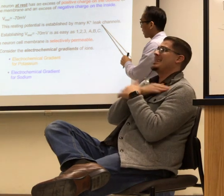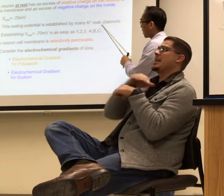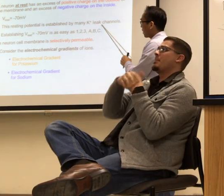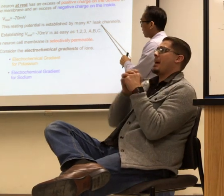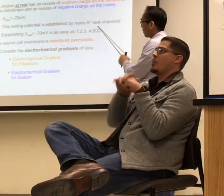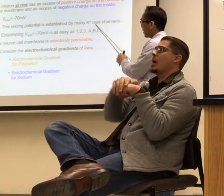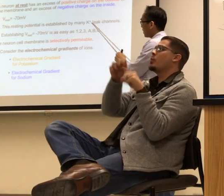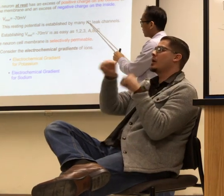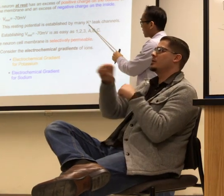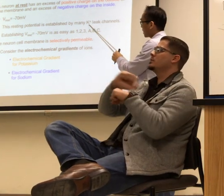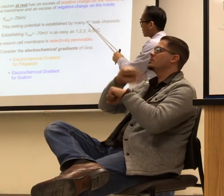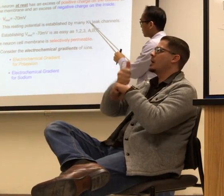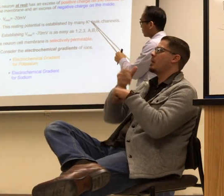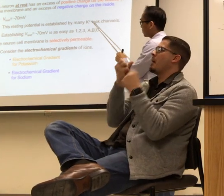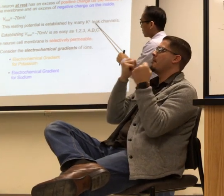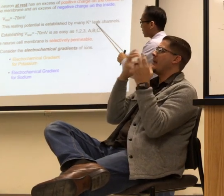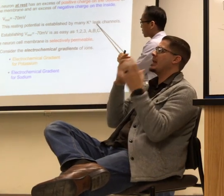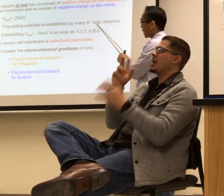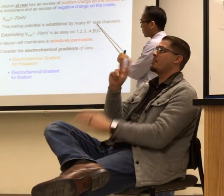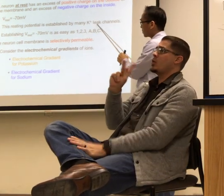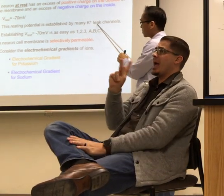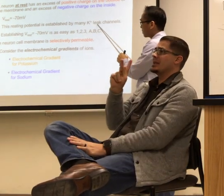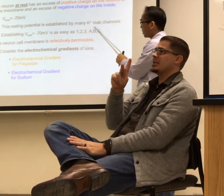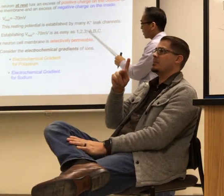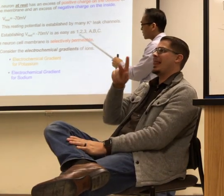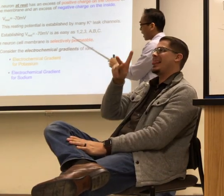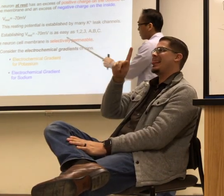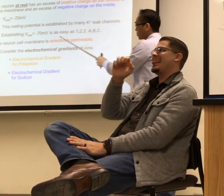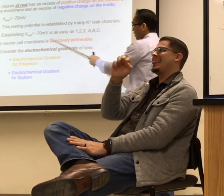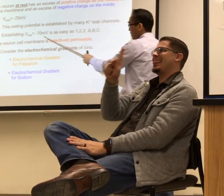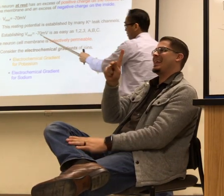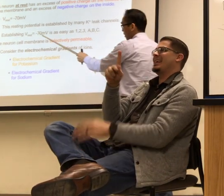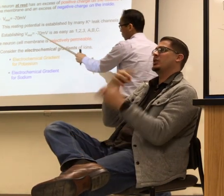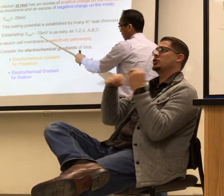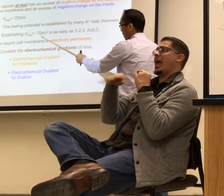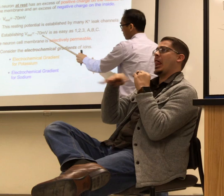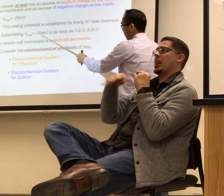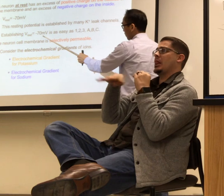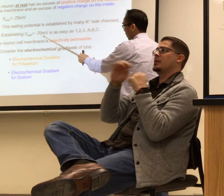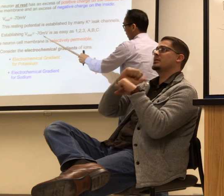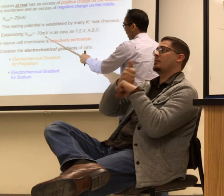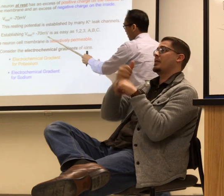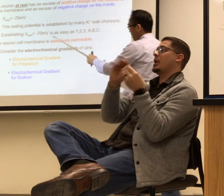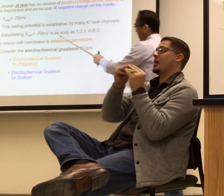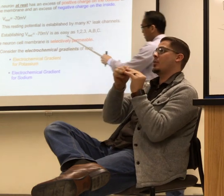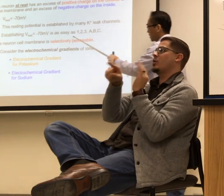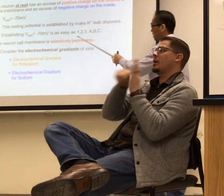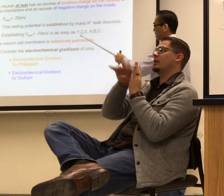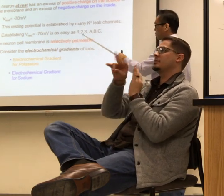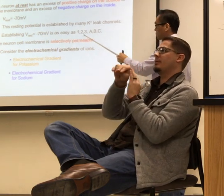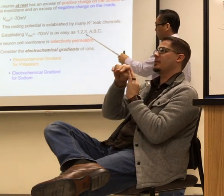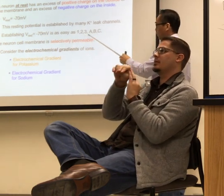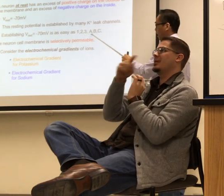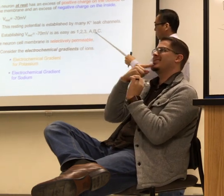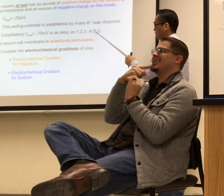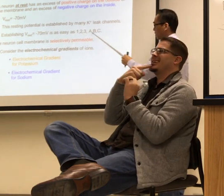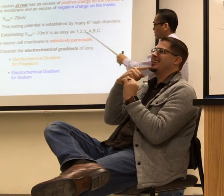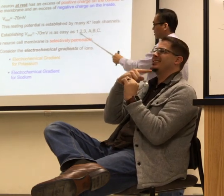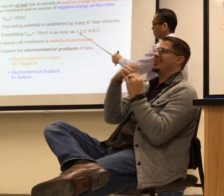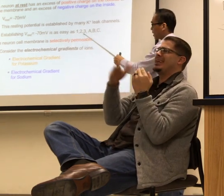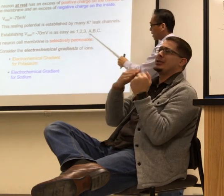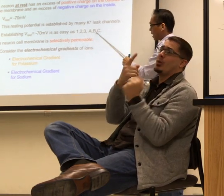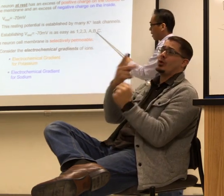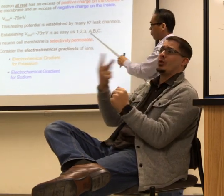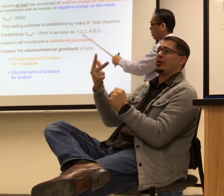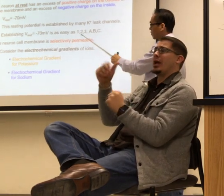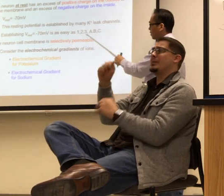established by many potassium leak channels. Establishing this number, negative 70, I say as easy as 1, 2, 3, A, B, C. This